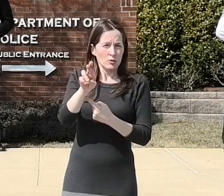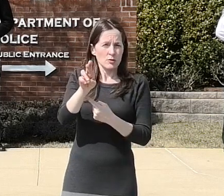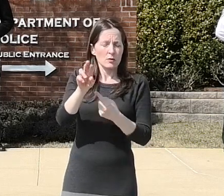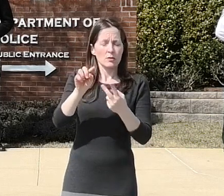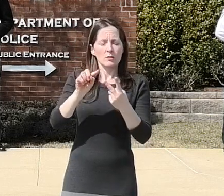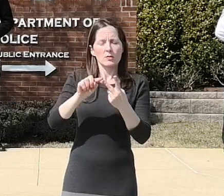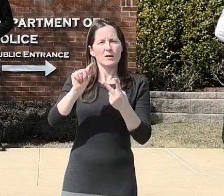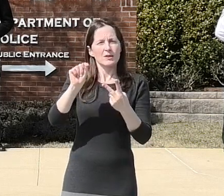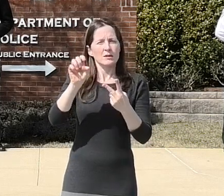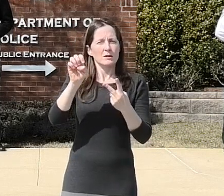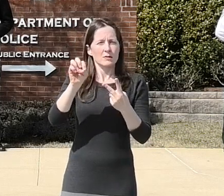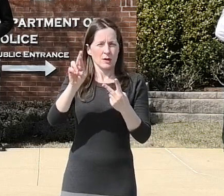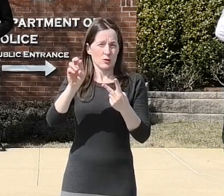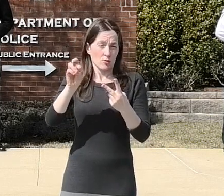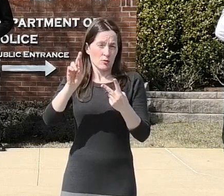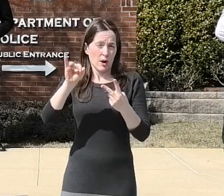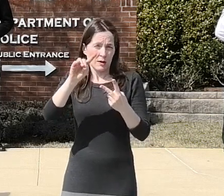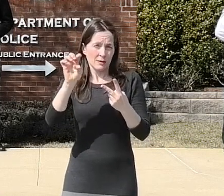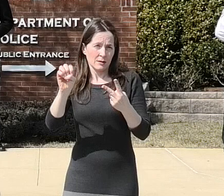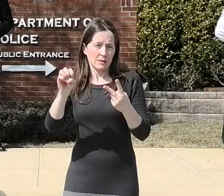so i'm going to turn this over to one of our